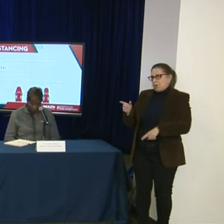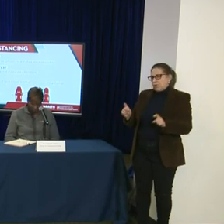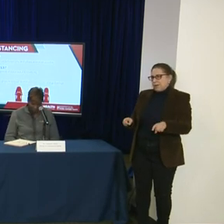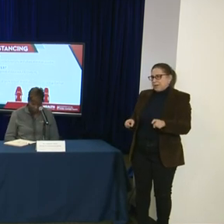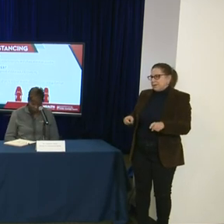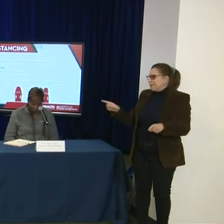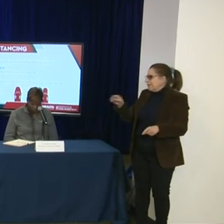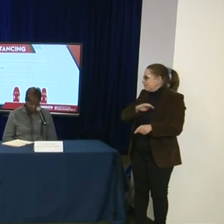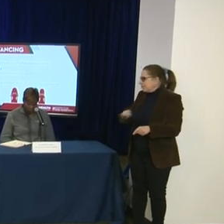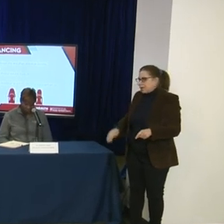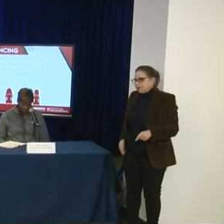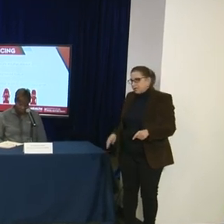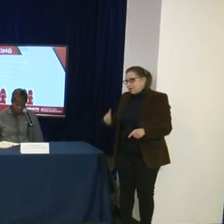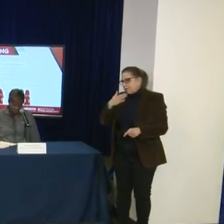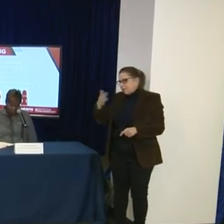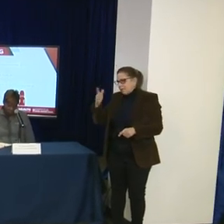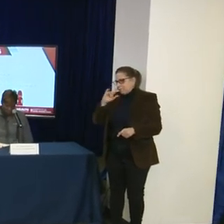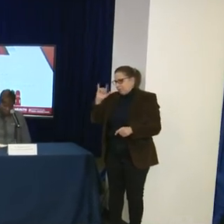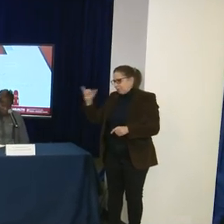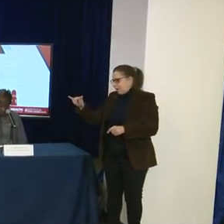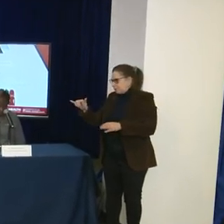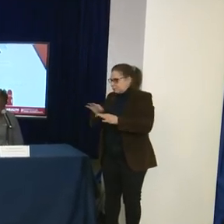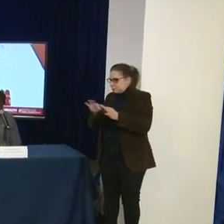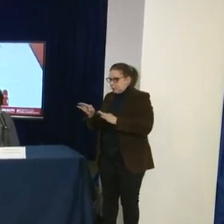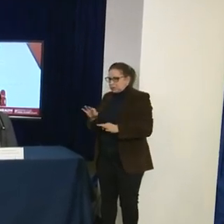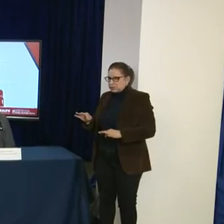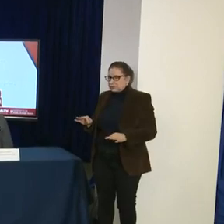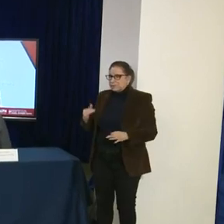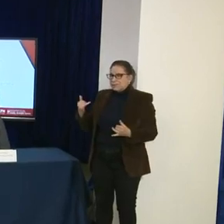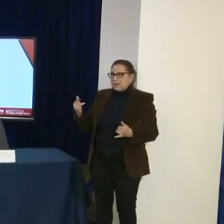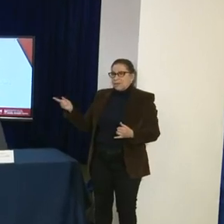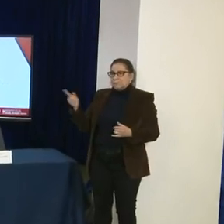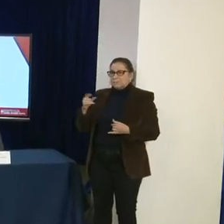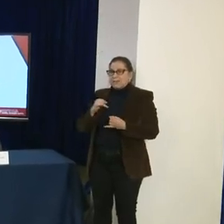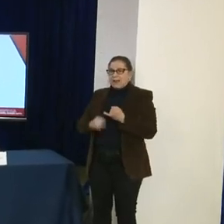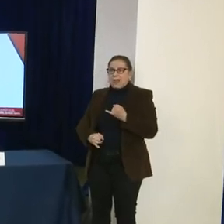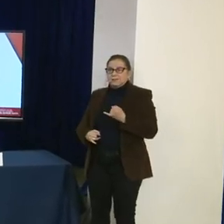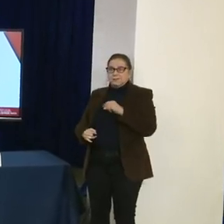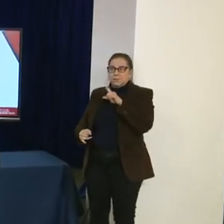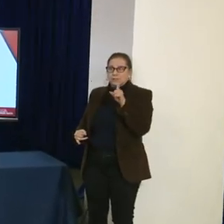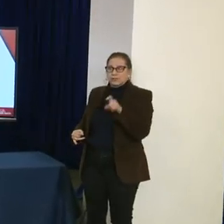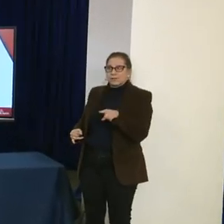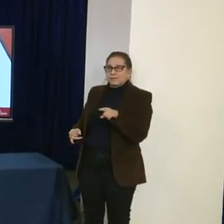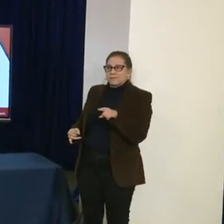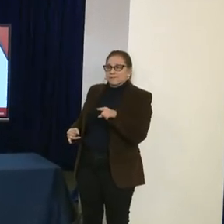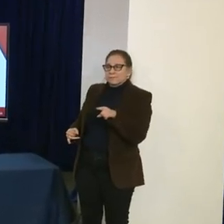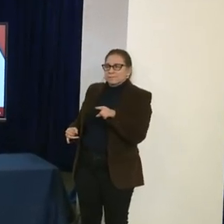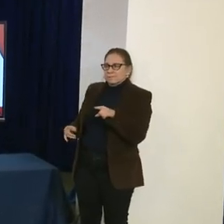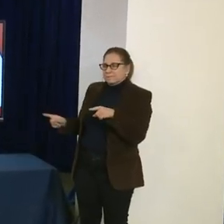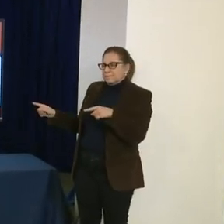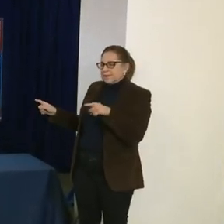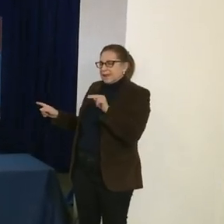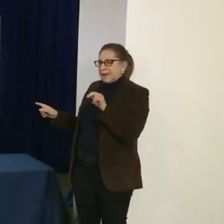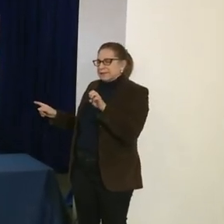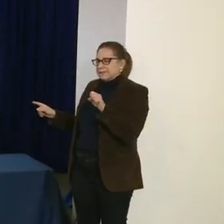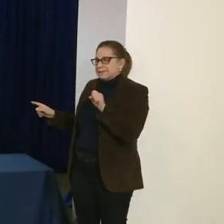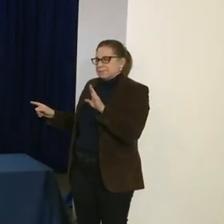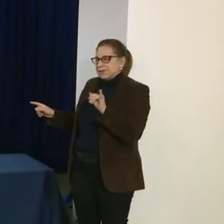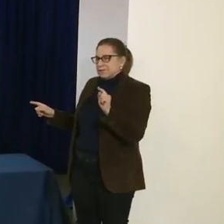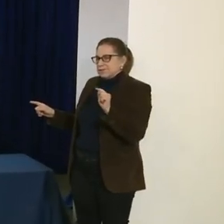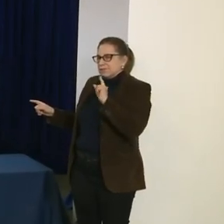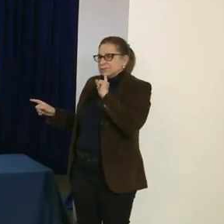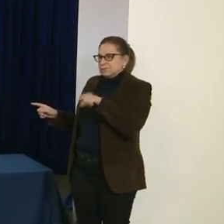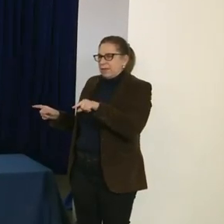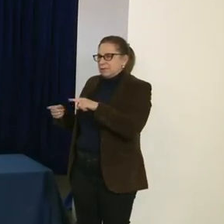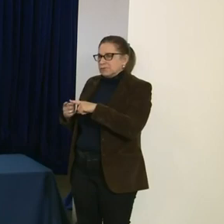to what we're hearing from individual practices, doctors who are practicing, in the need that